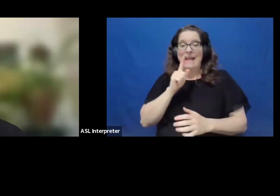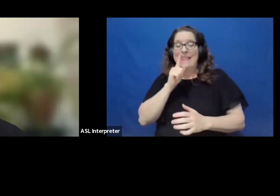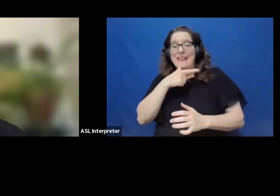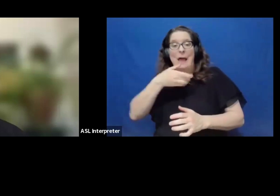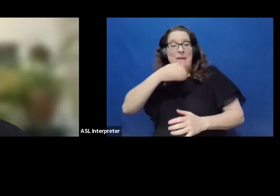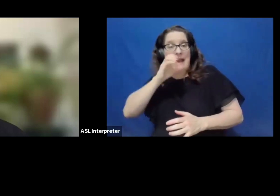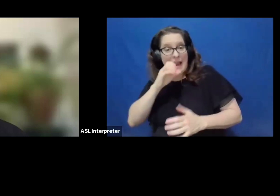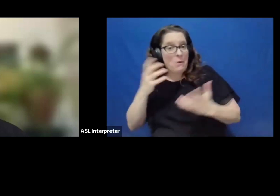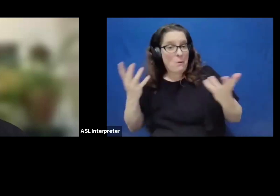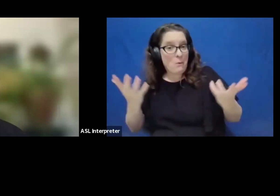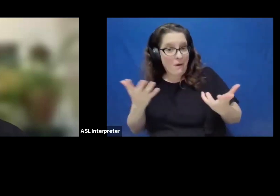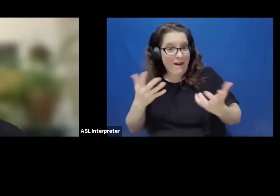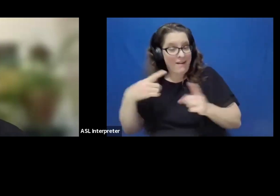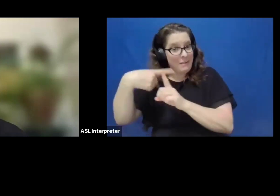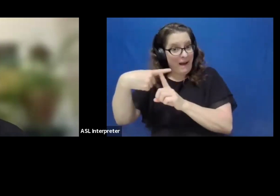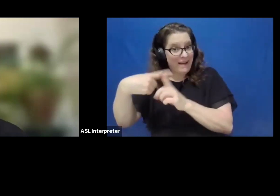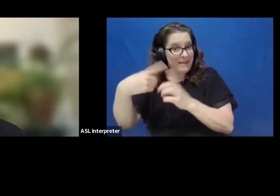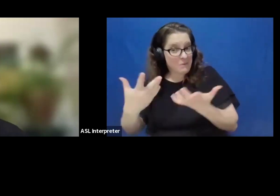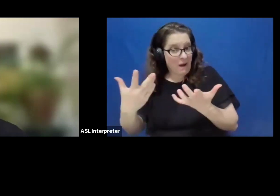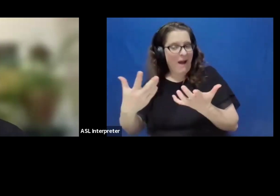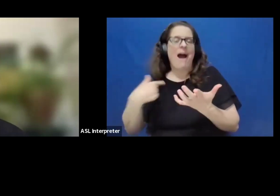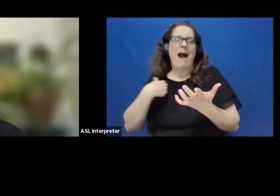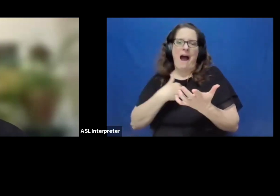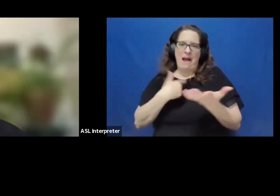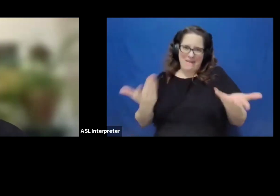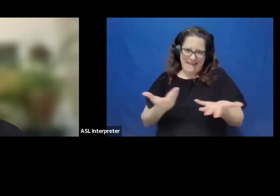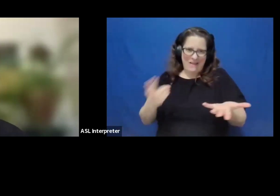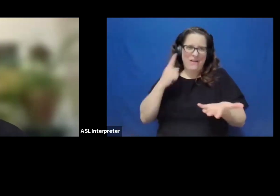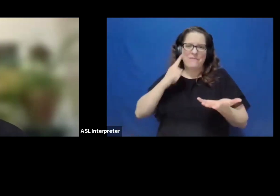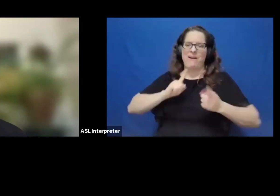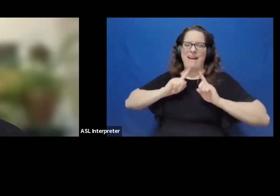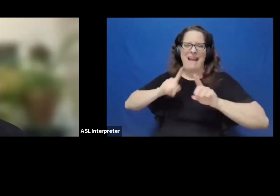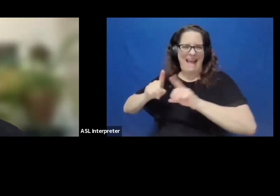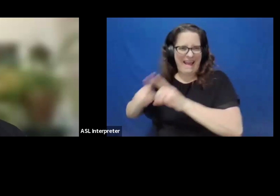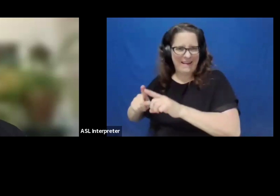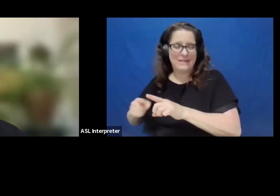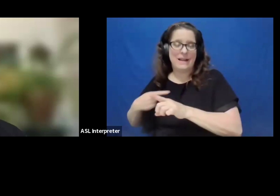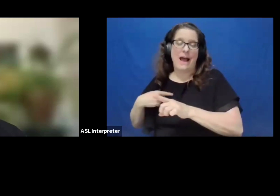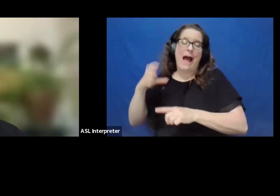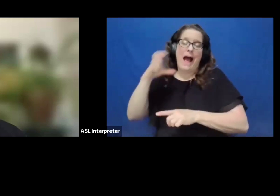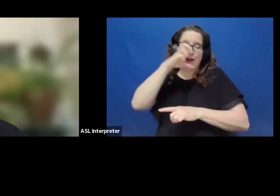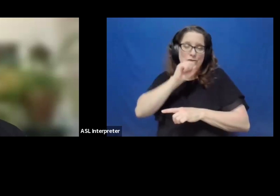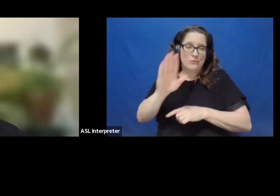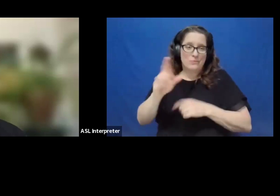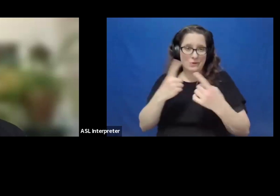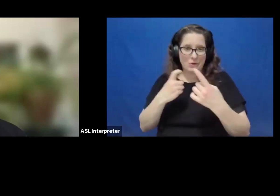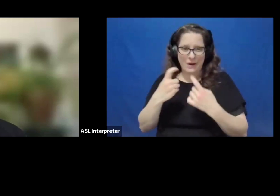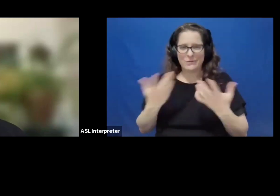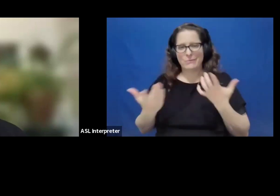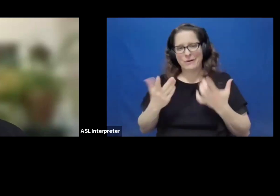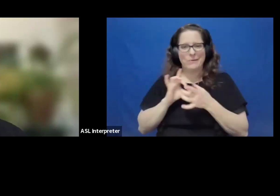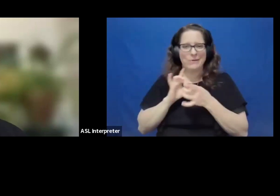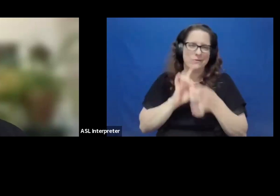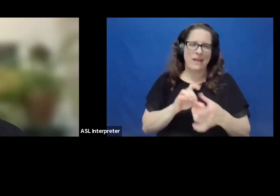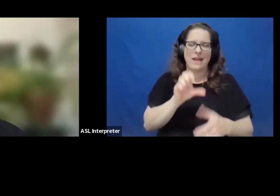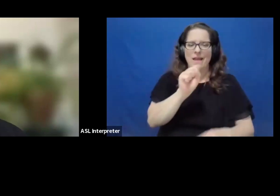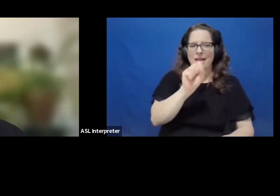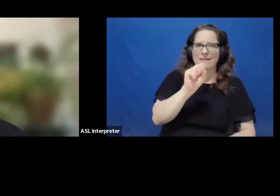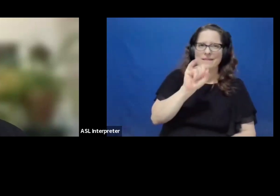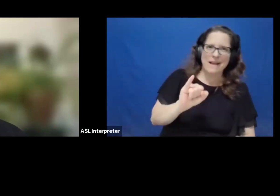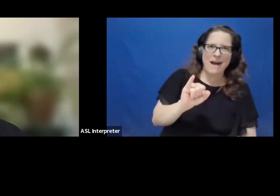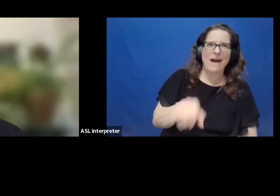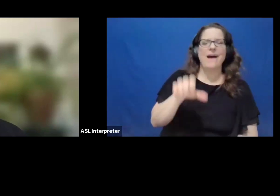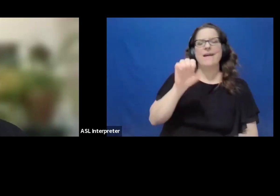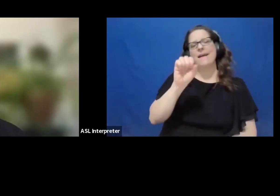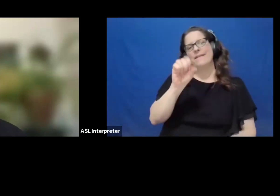they'll focus primarily on SSI, Social Security, disability, Medicare,